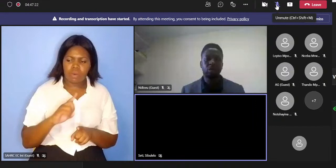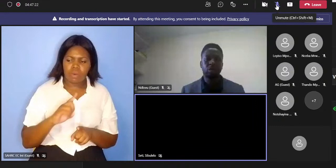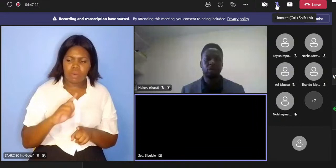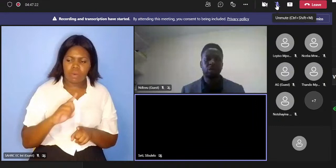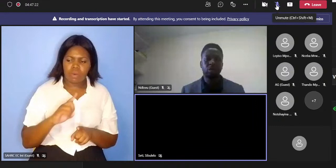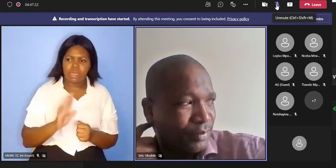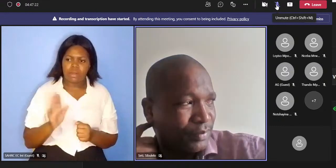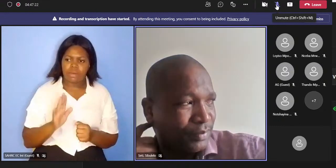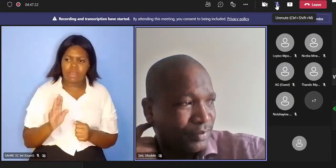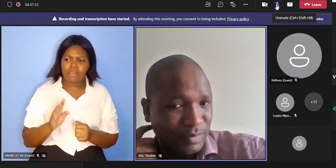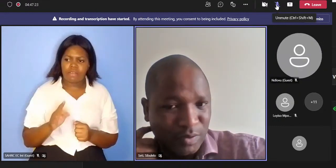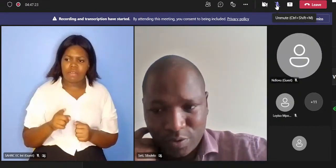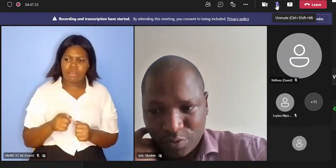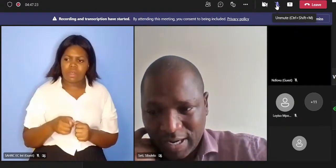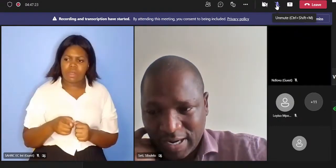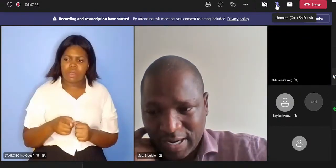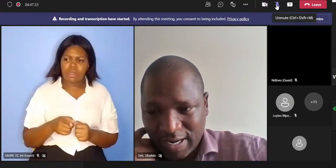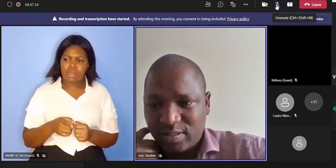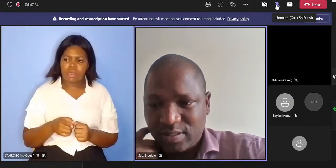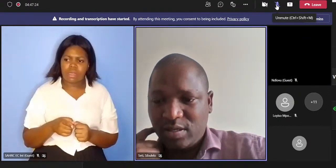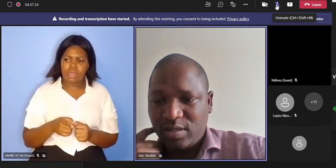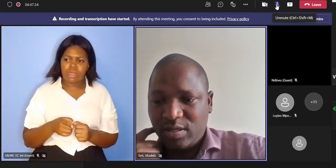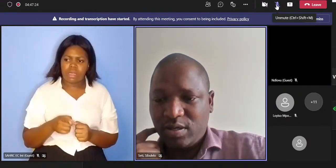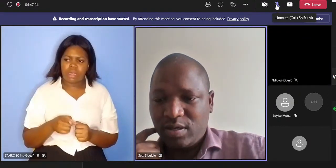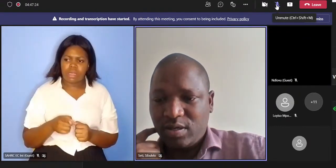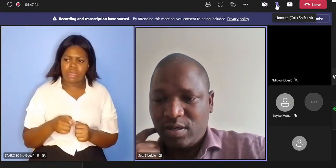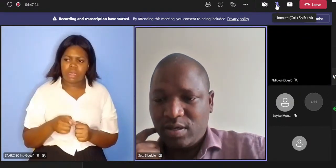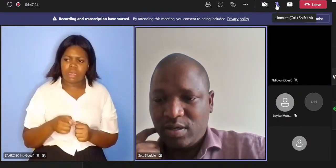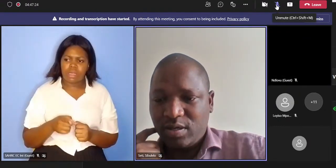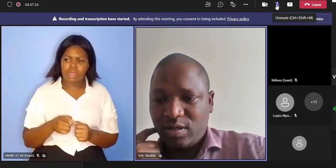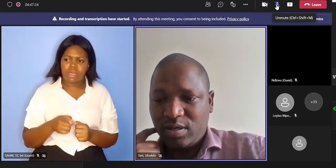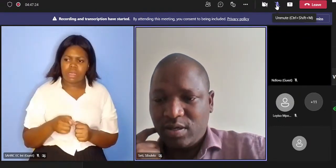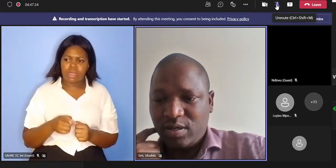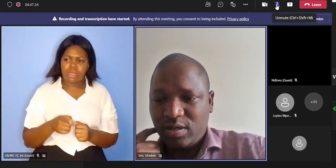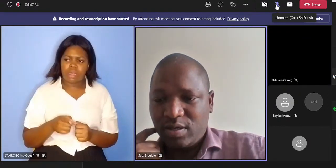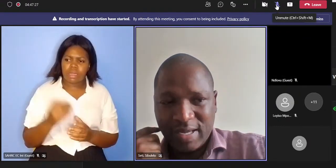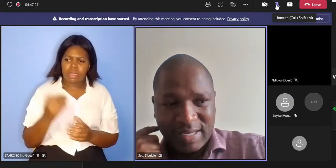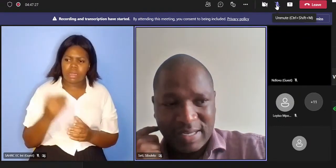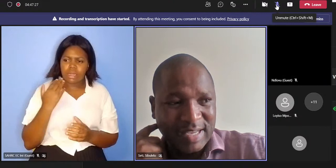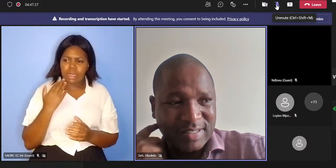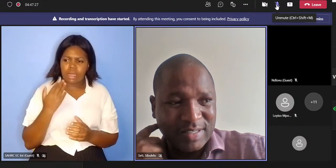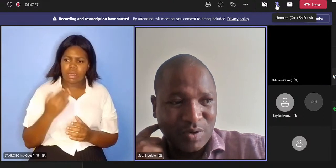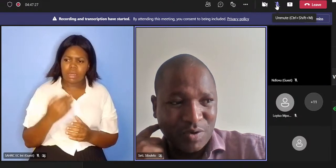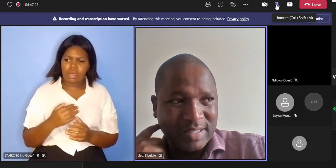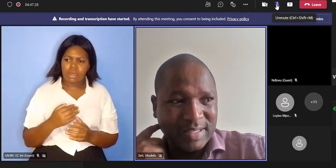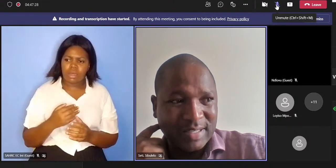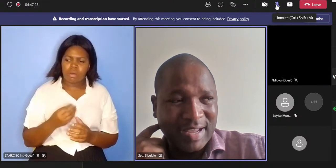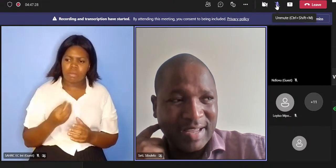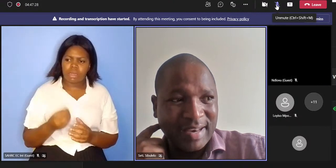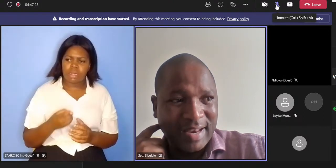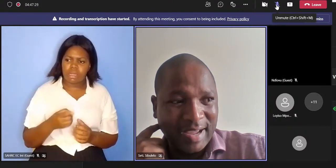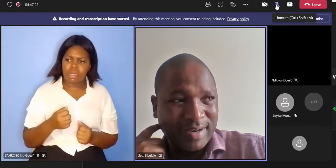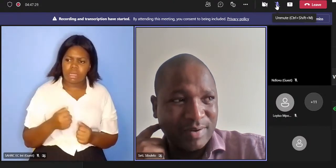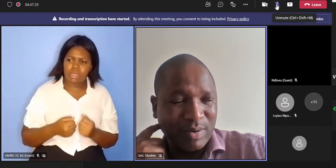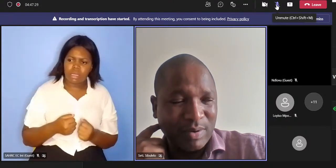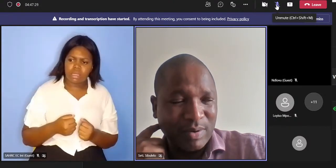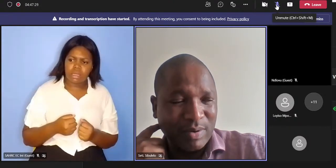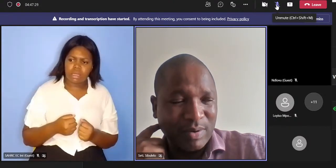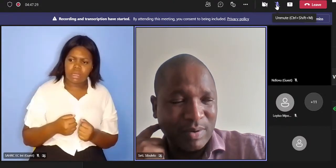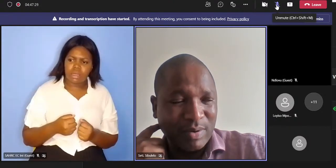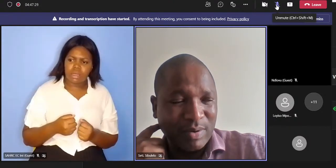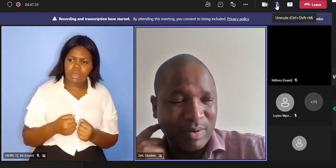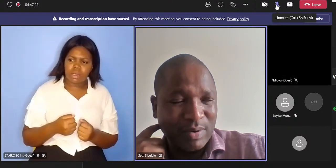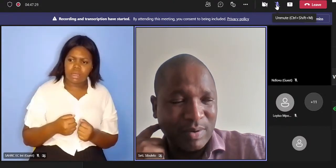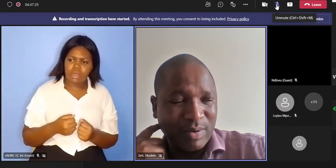view, your rights when, in actual fact, you are exercising your rights that are in line with what